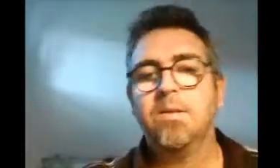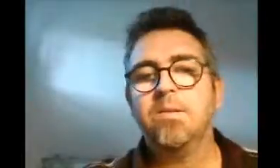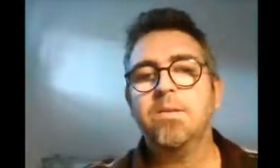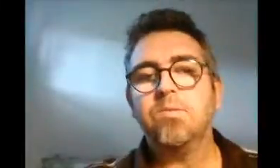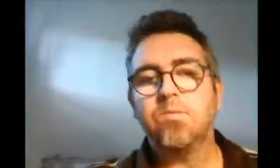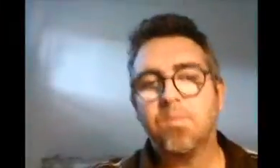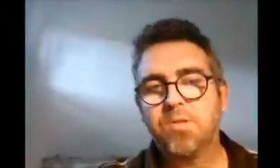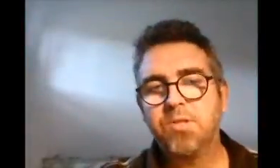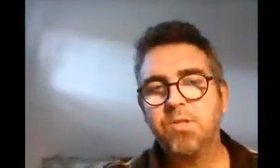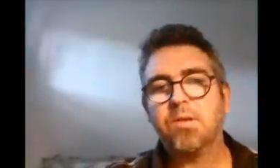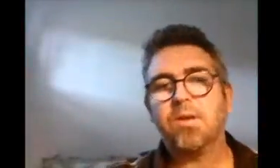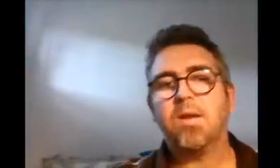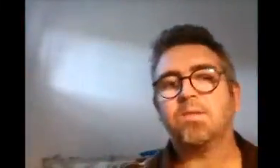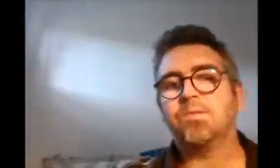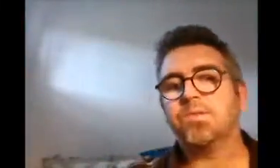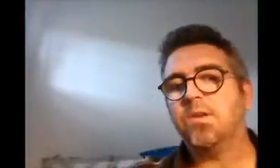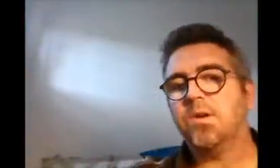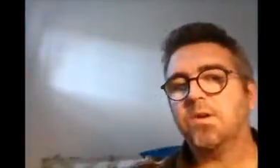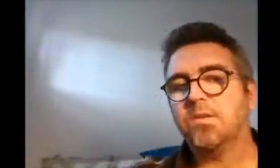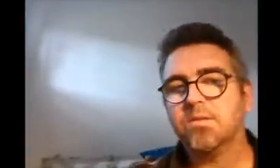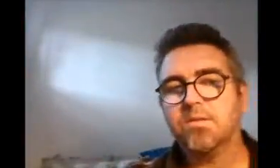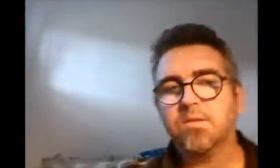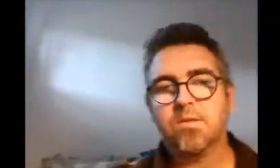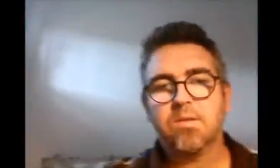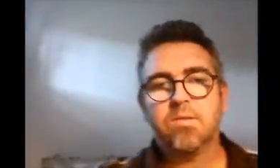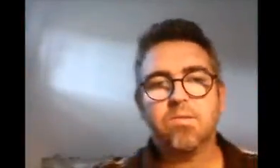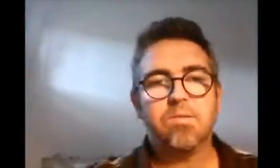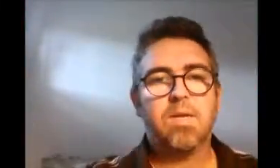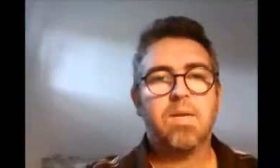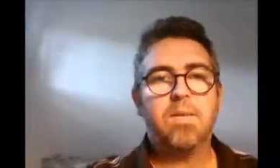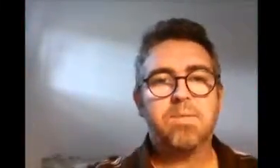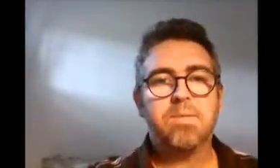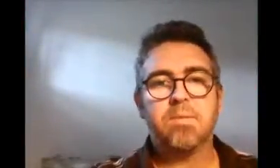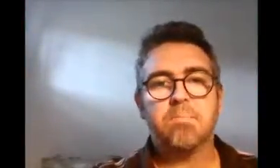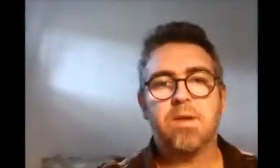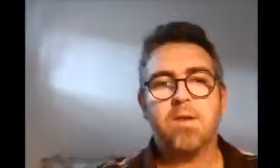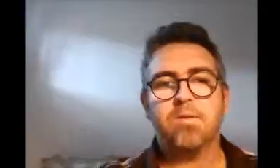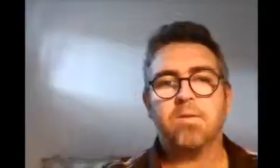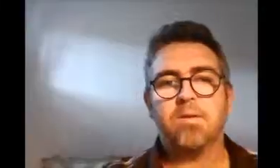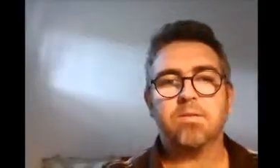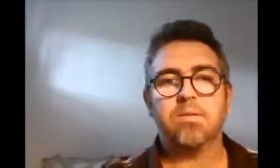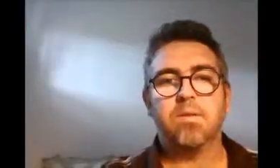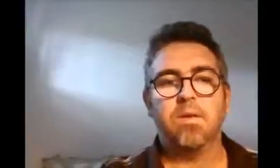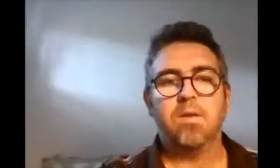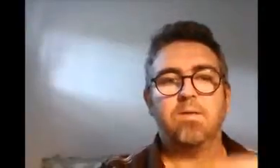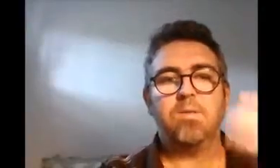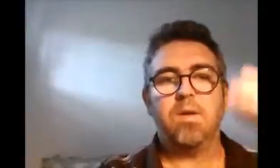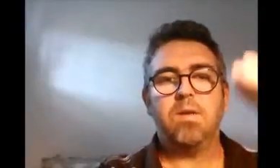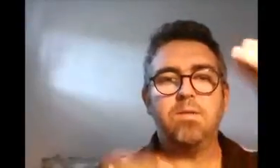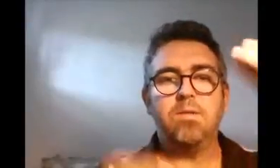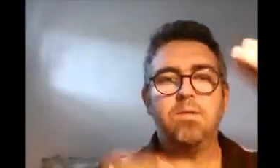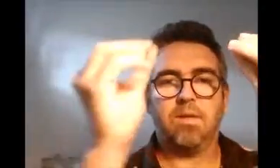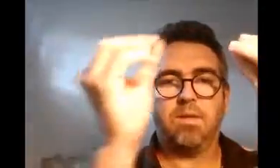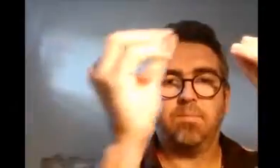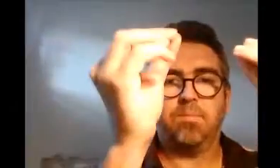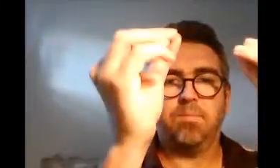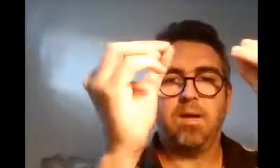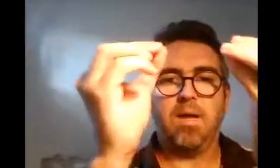There is also a particular class of stars which are called the eclipsing binary stars, which we are looking by